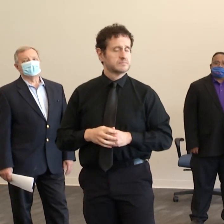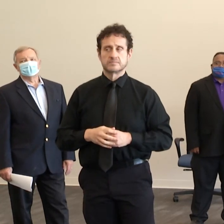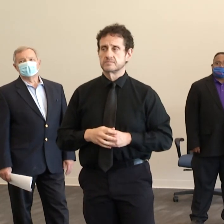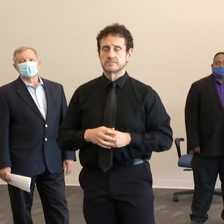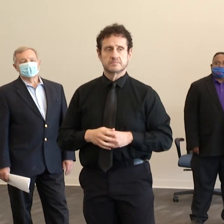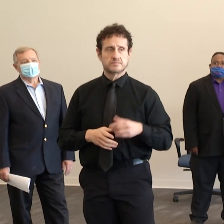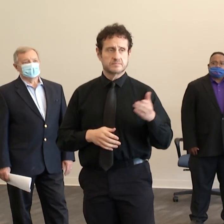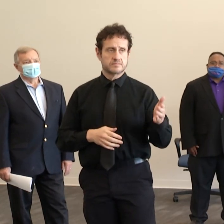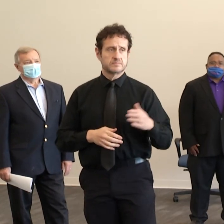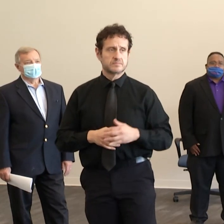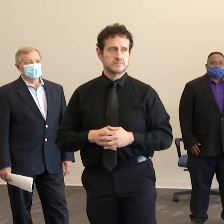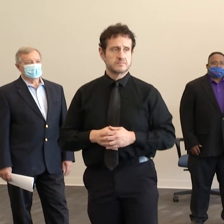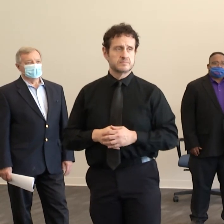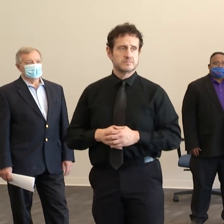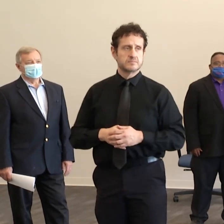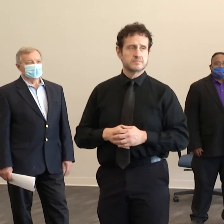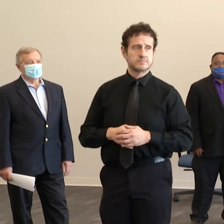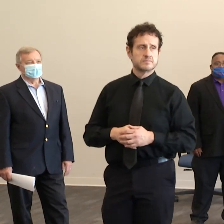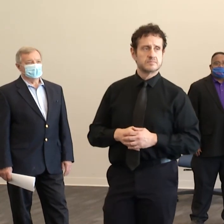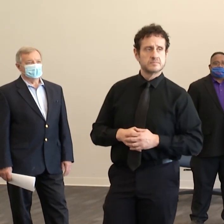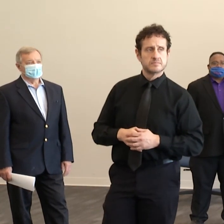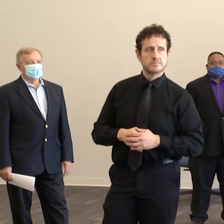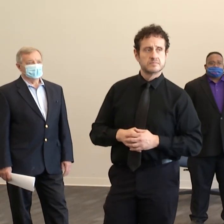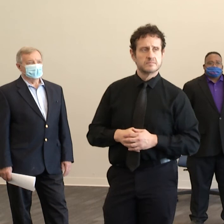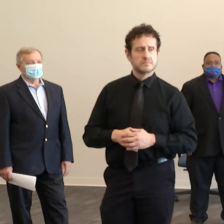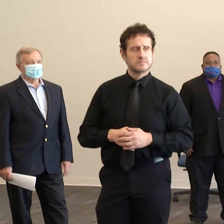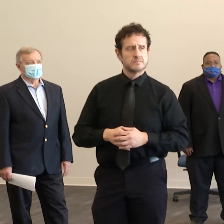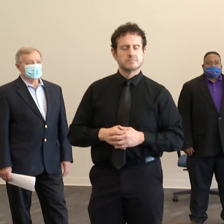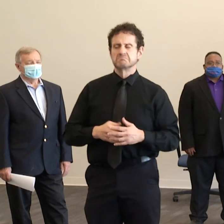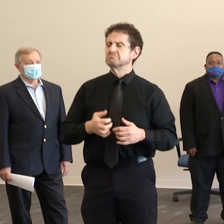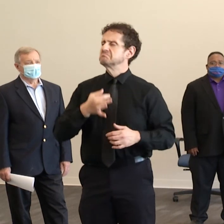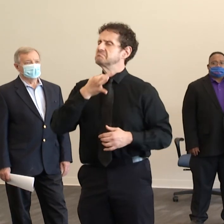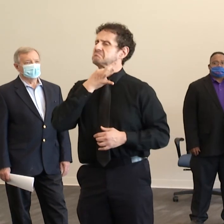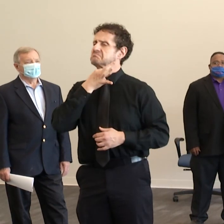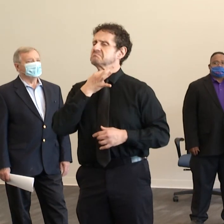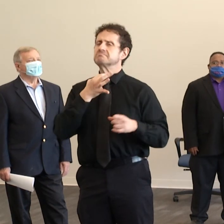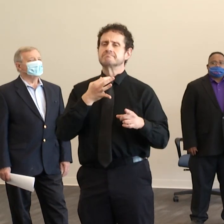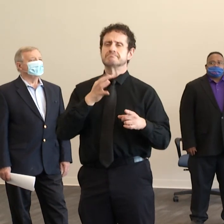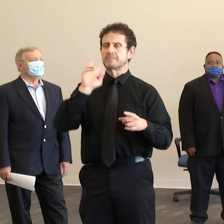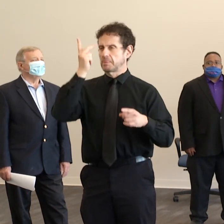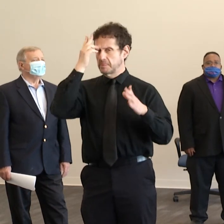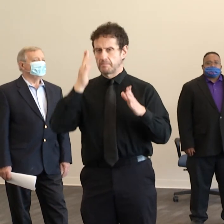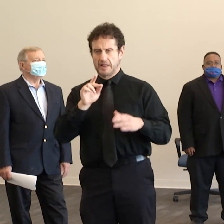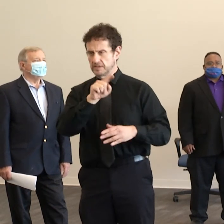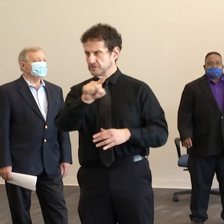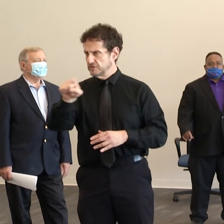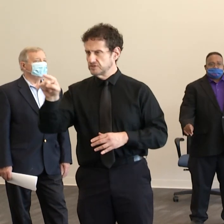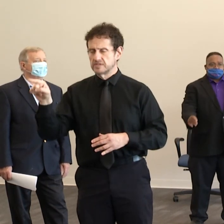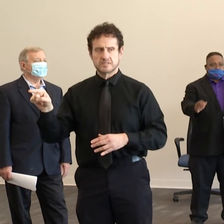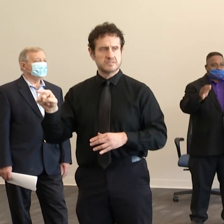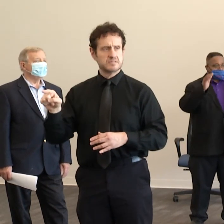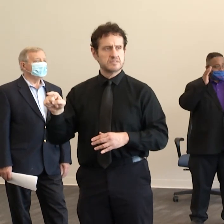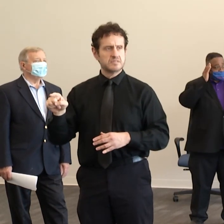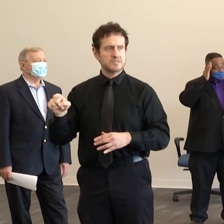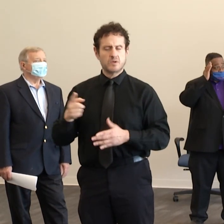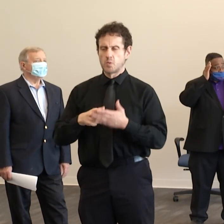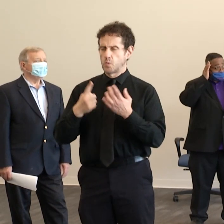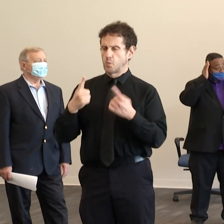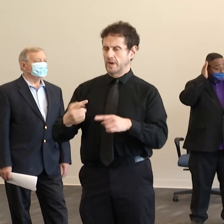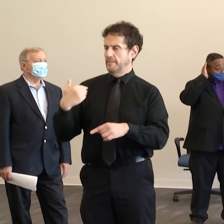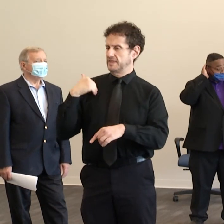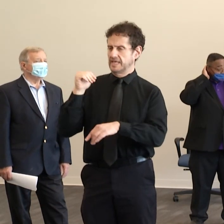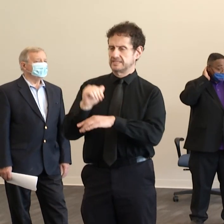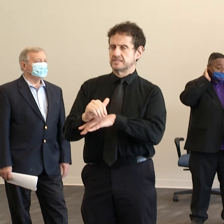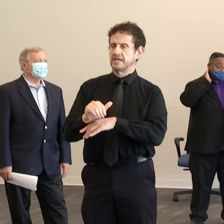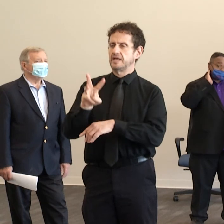All right, Charlie. I just wanted to sample the opinion of our elected delegation about what happened last night in